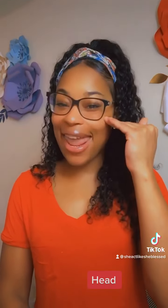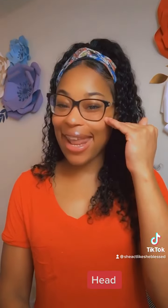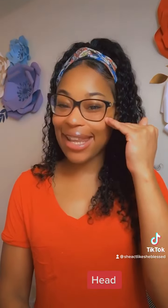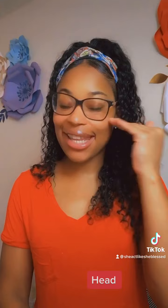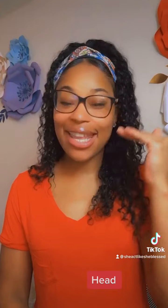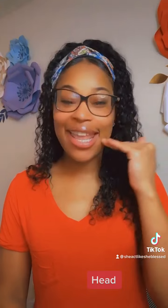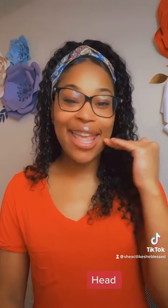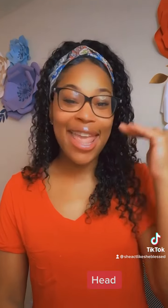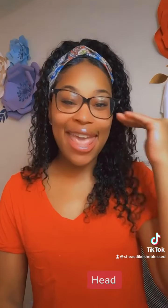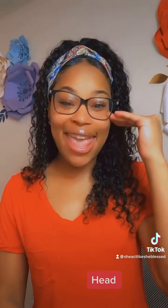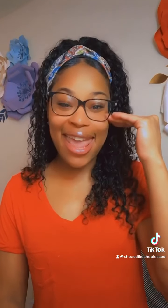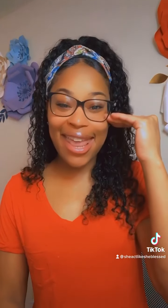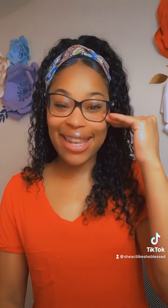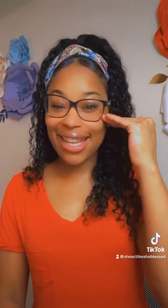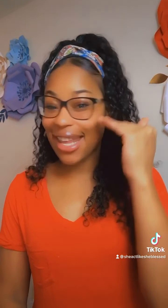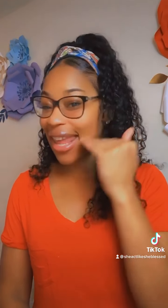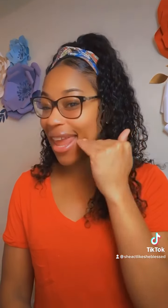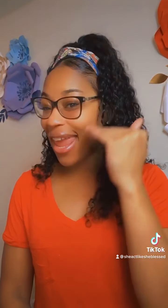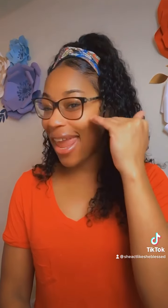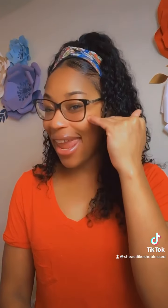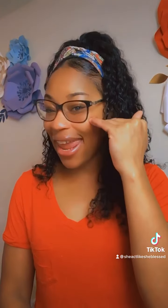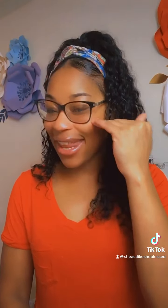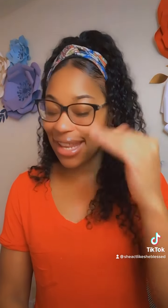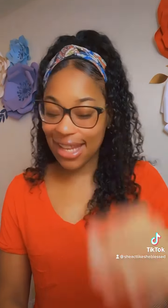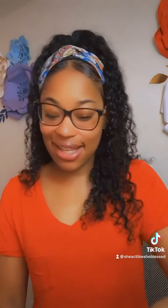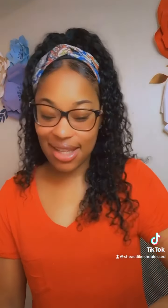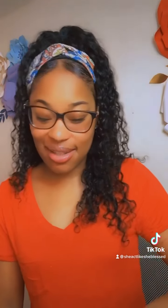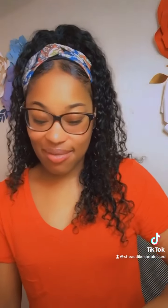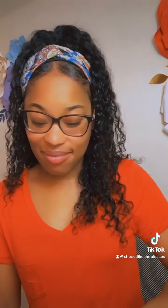Hand. Hand. Hand.